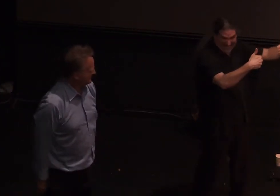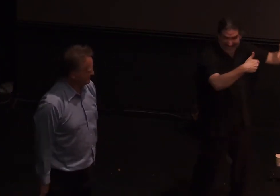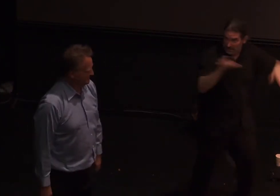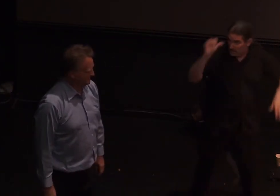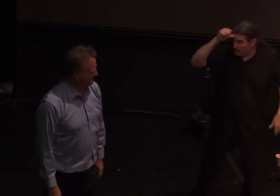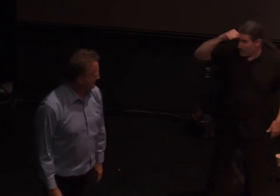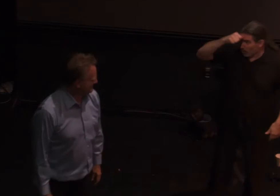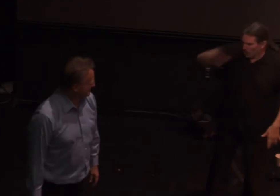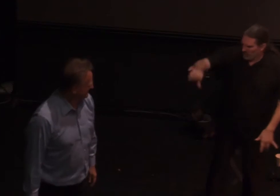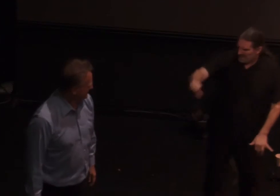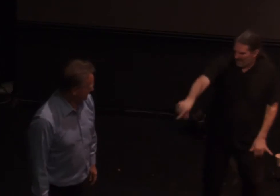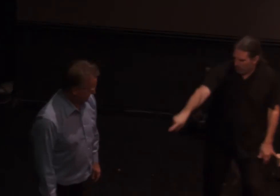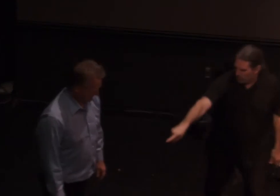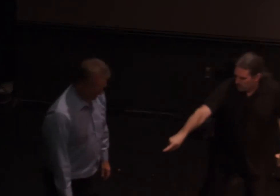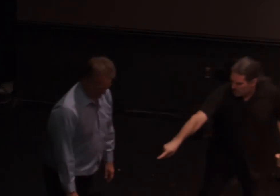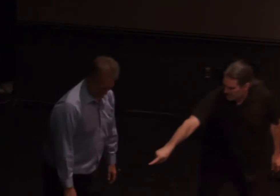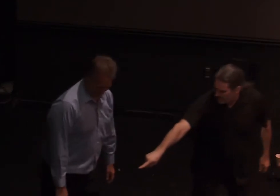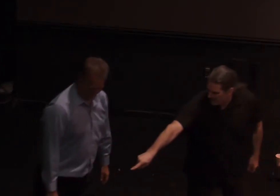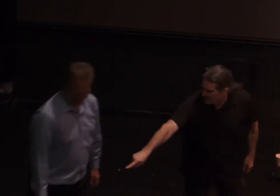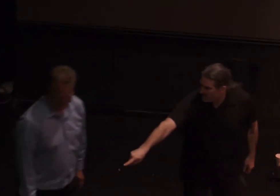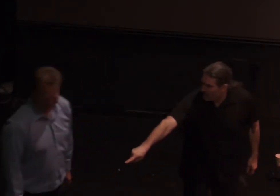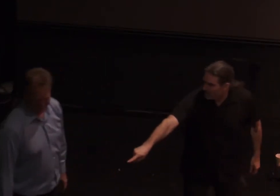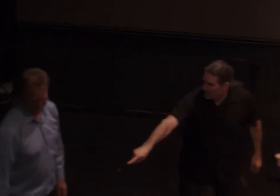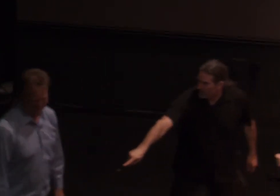Good. Remember that.